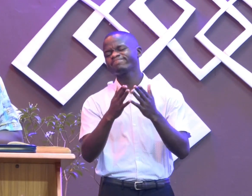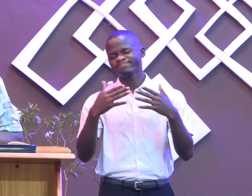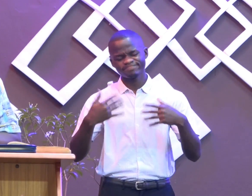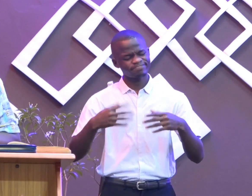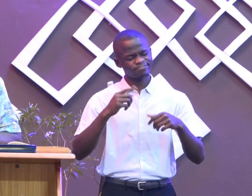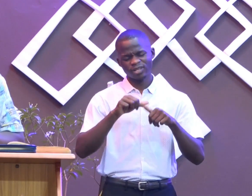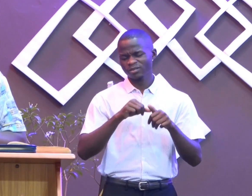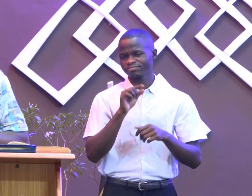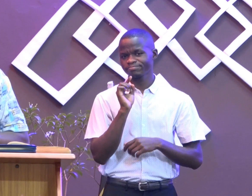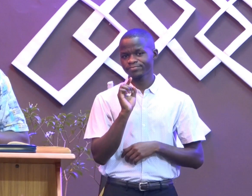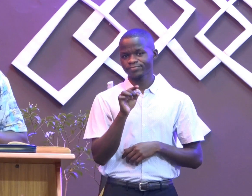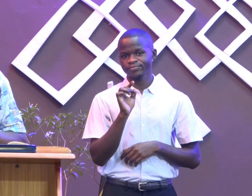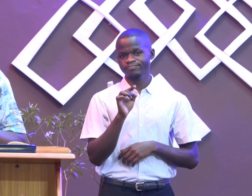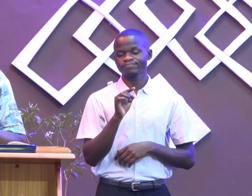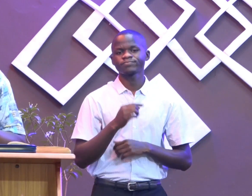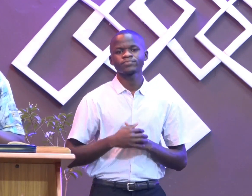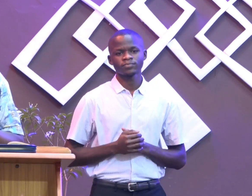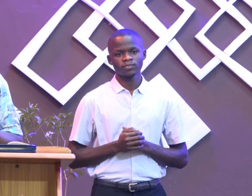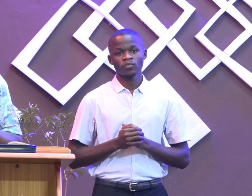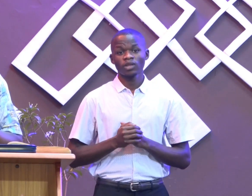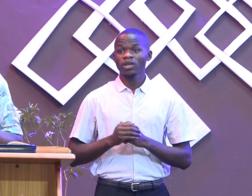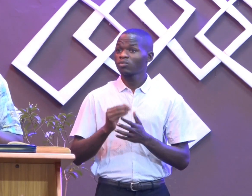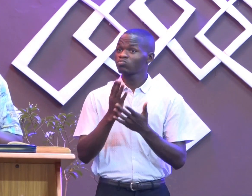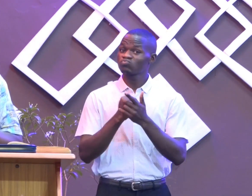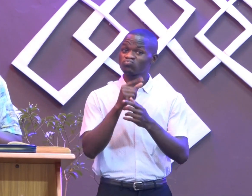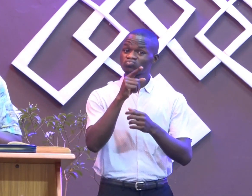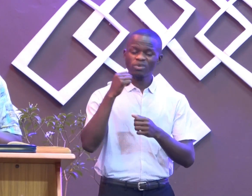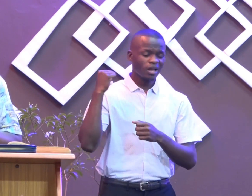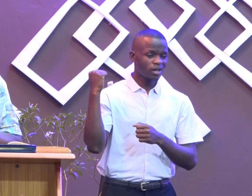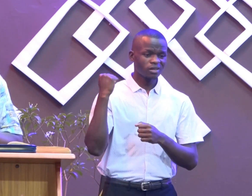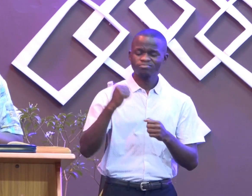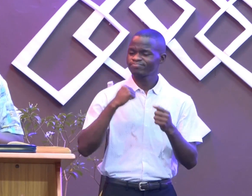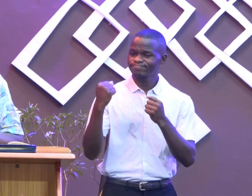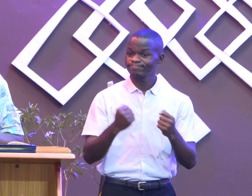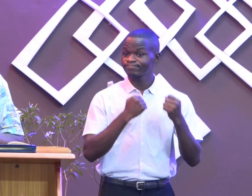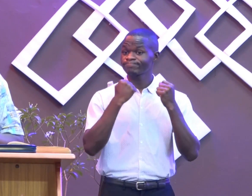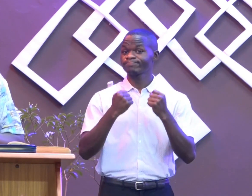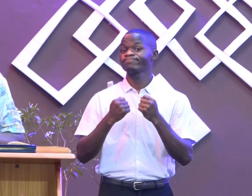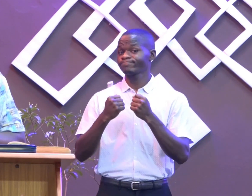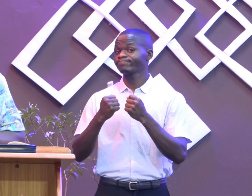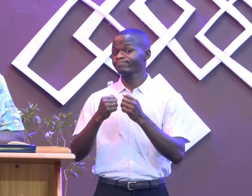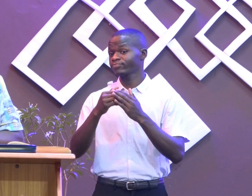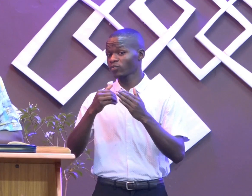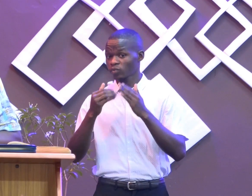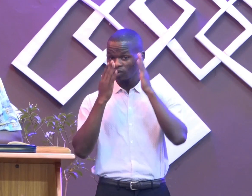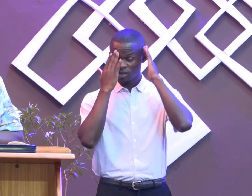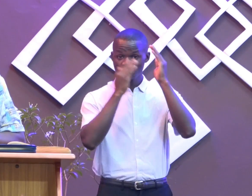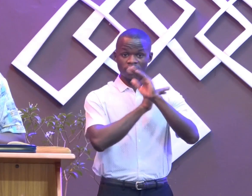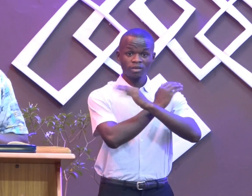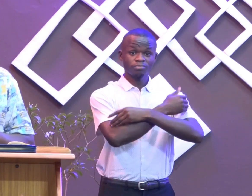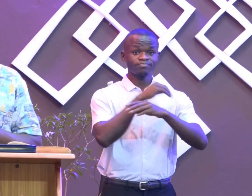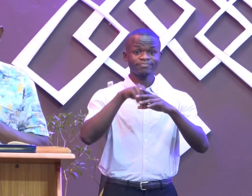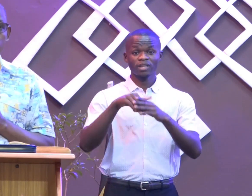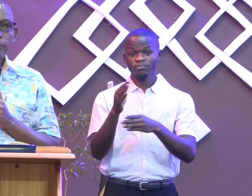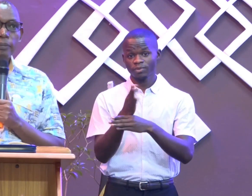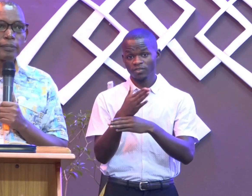still honor you and boast in you. Obadde mukono gw'amaanyi eri omulabirizi mu buweereza. You've been a powerful hand